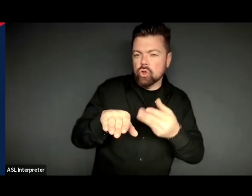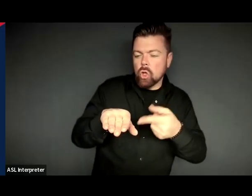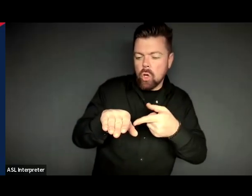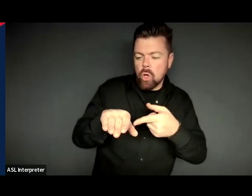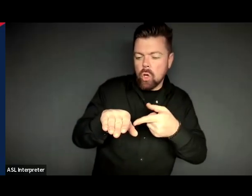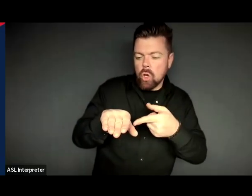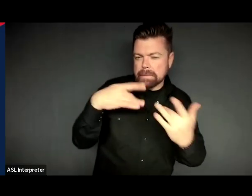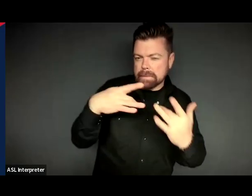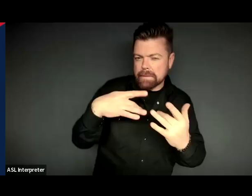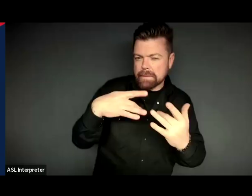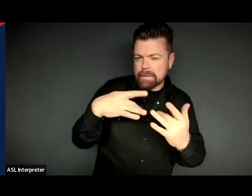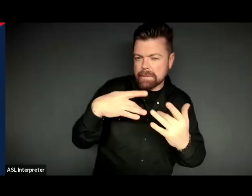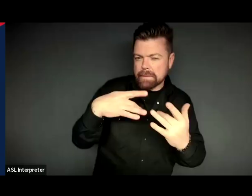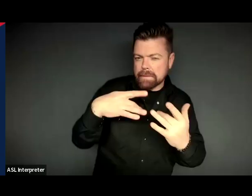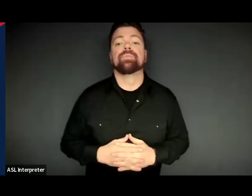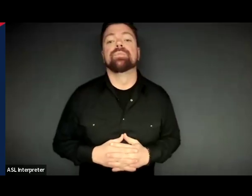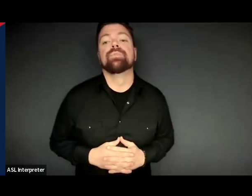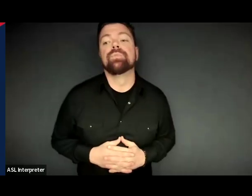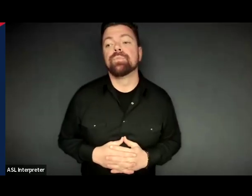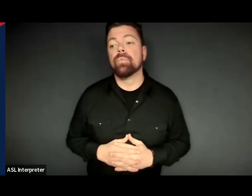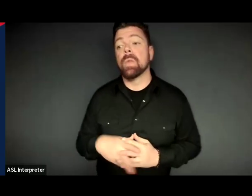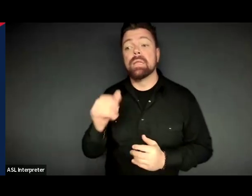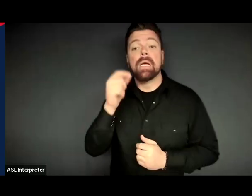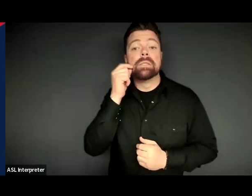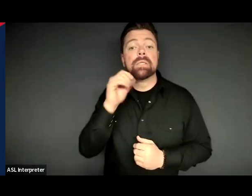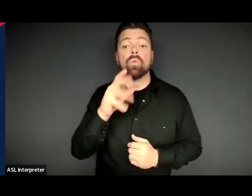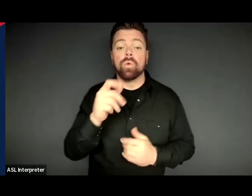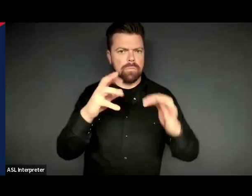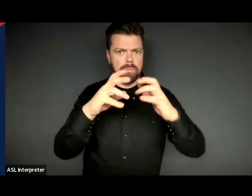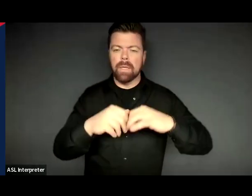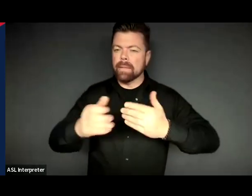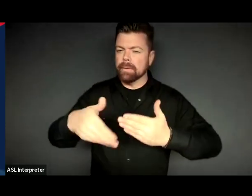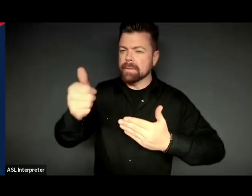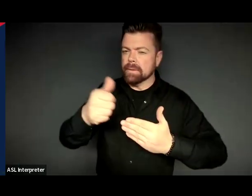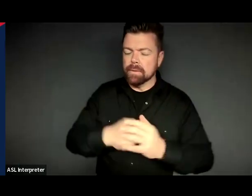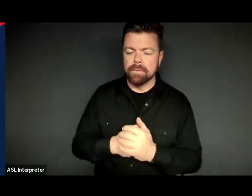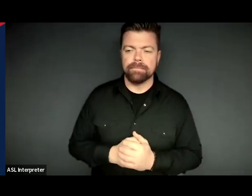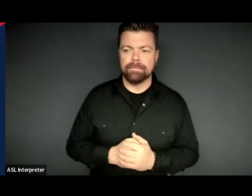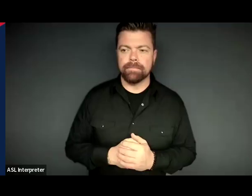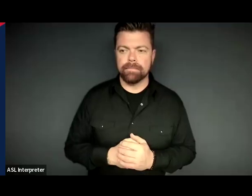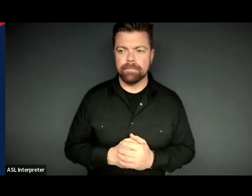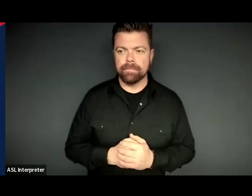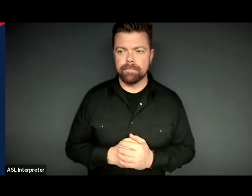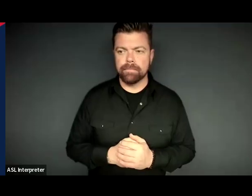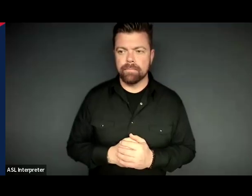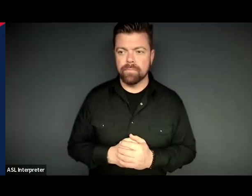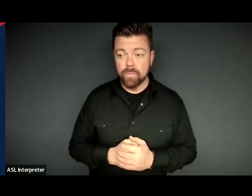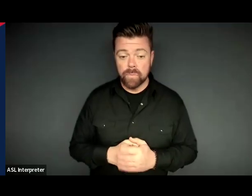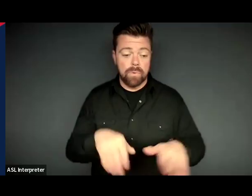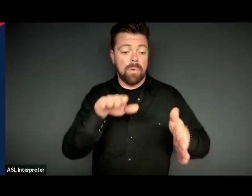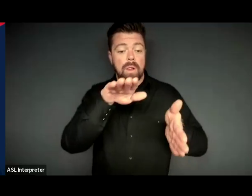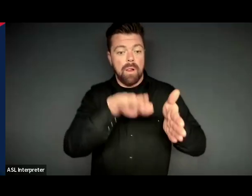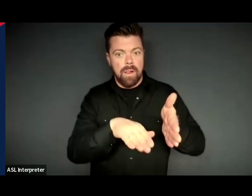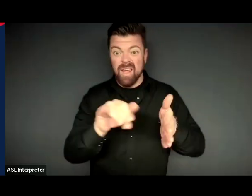tender. And so it breaks down even easier. So if you completely, rip